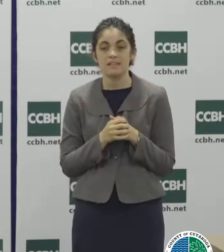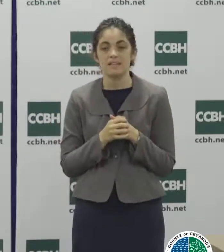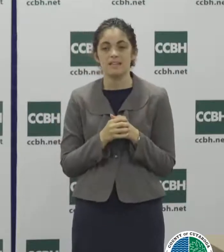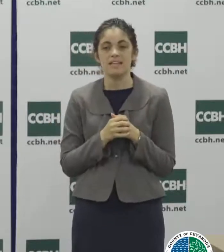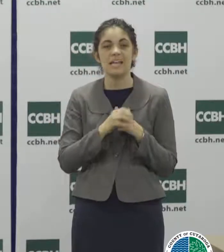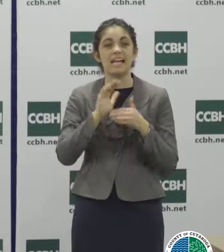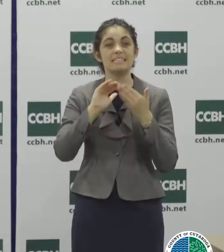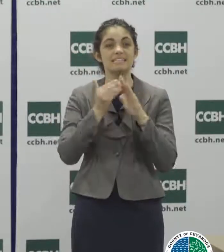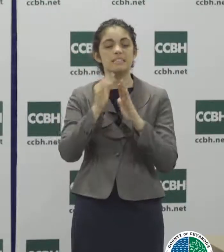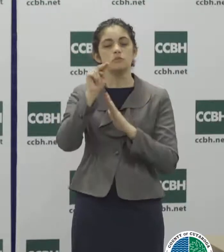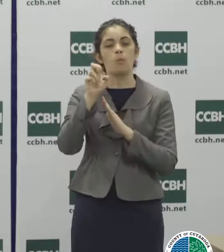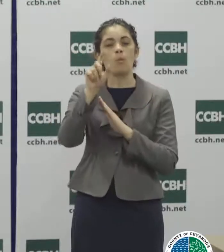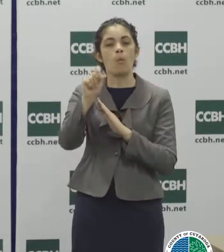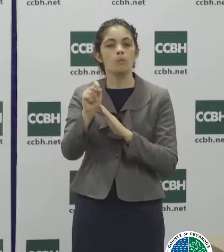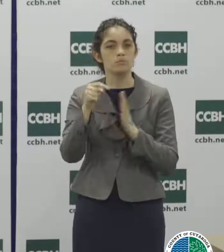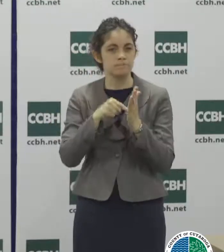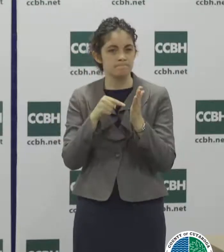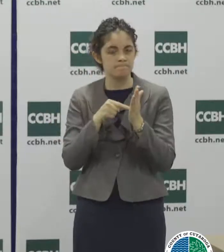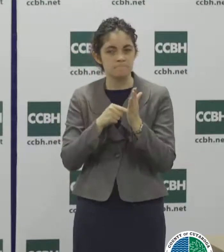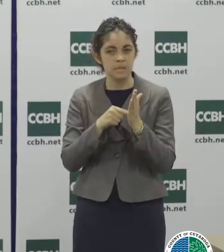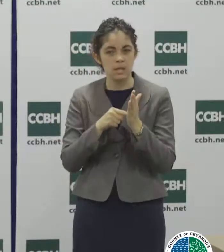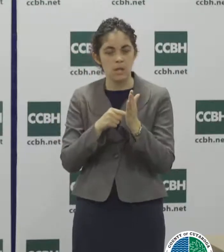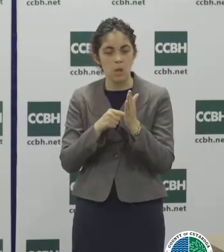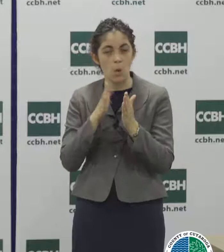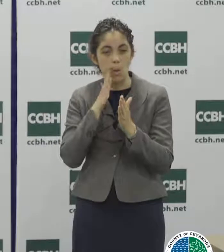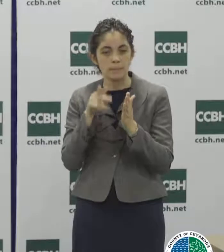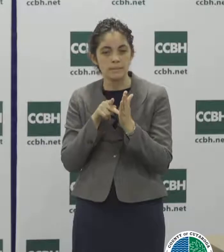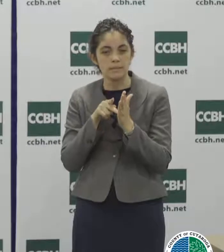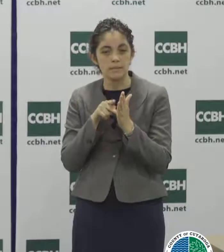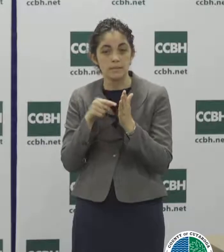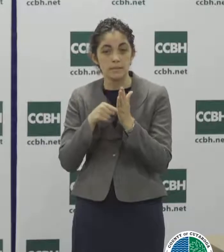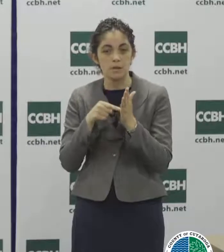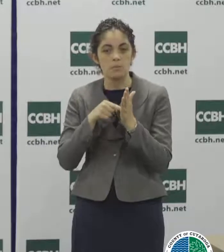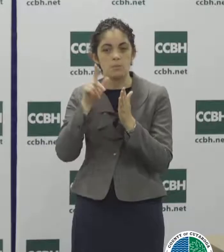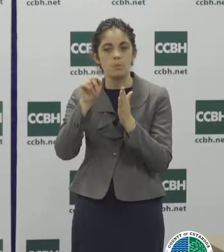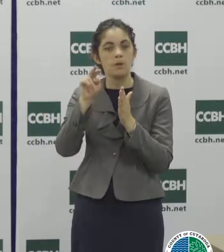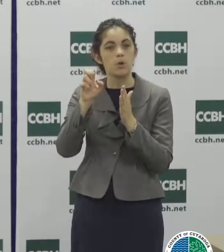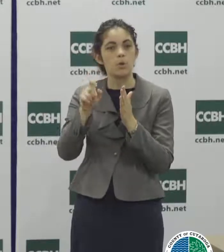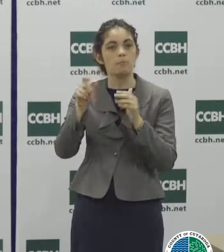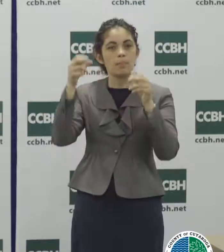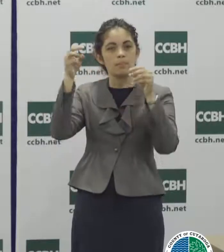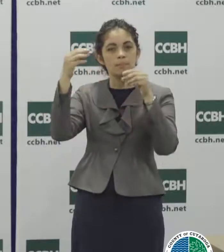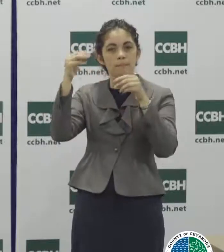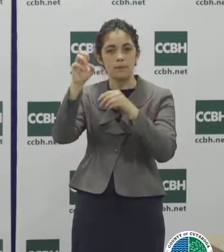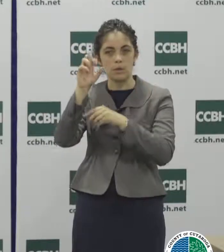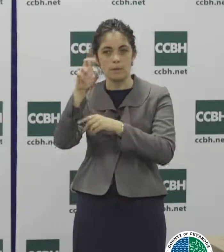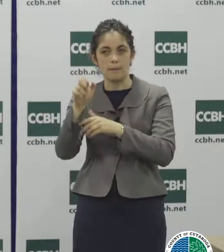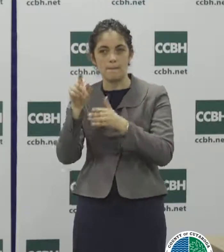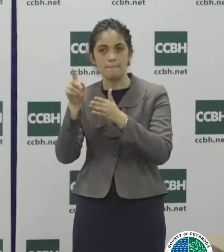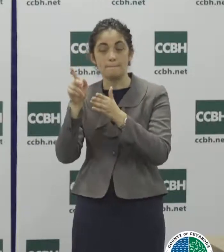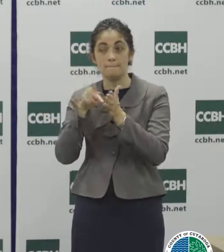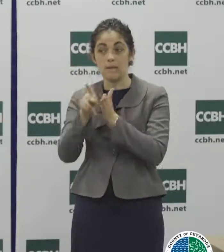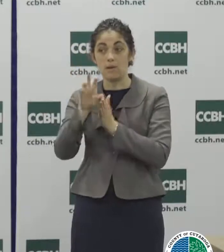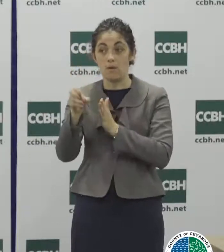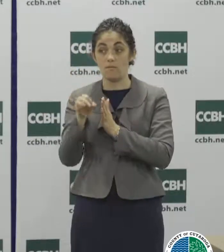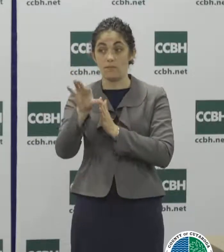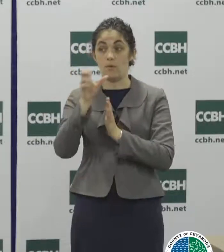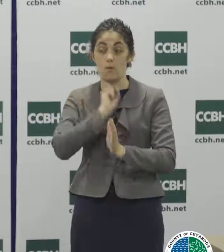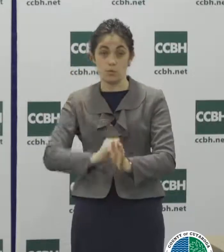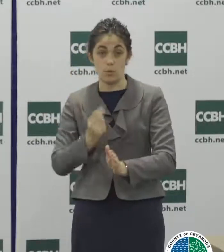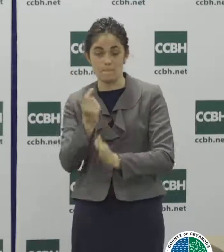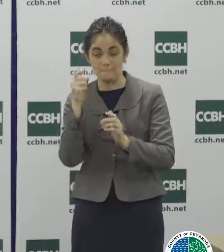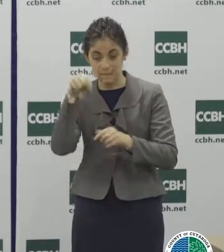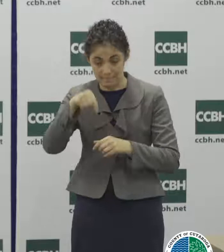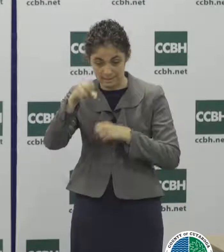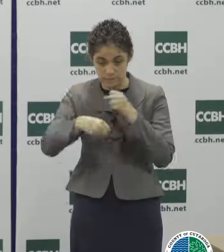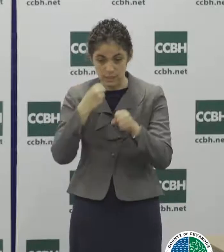note comes due, the city would reissue a note on the market and pay off the old note. But this